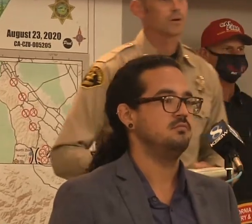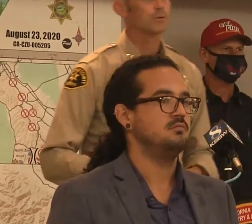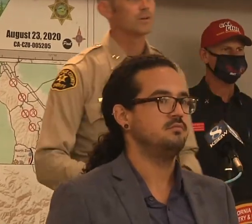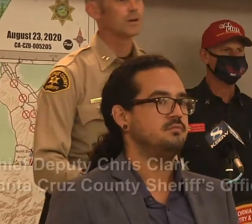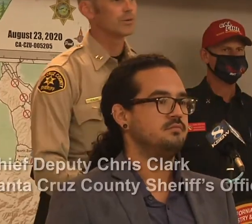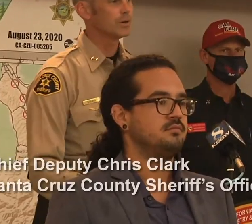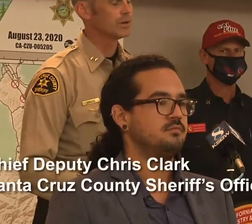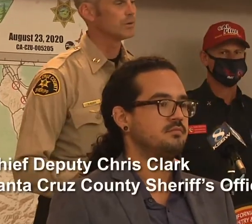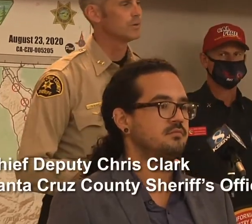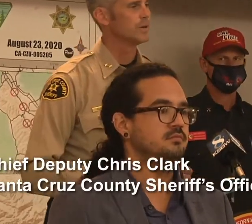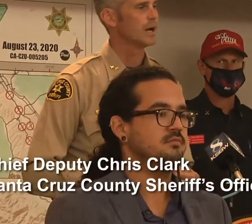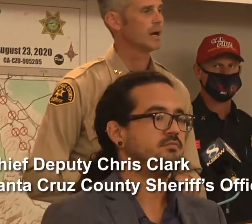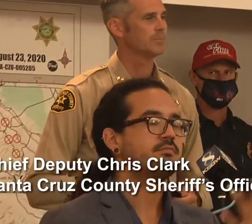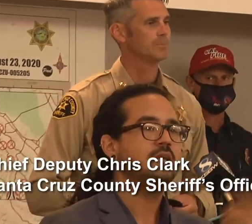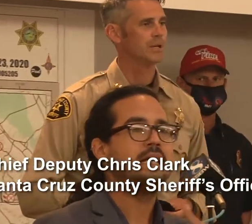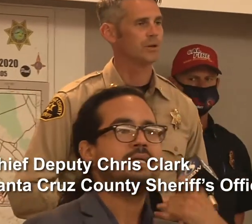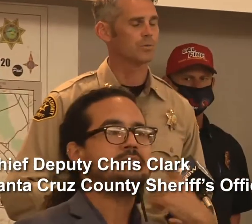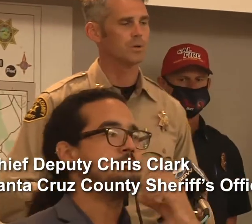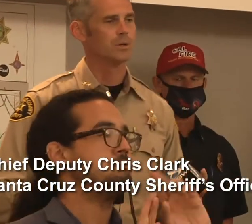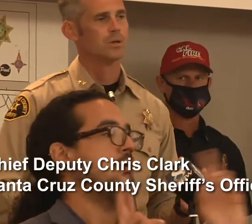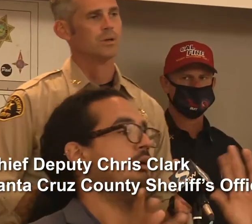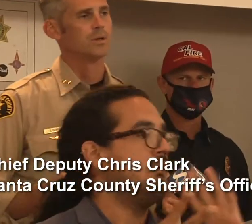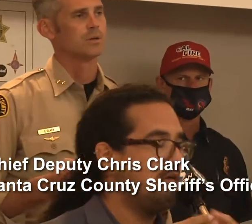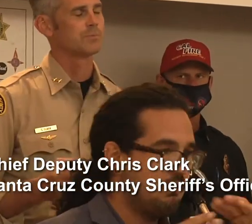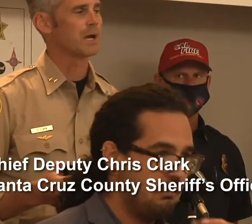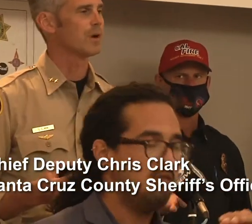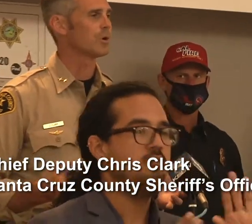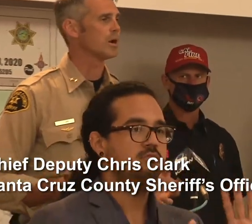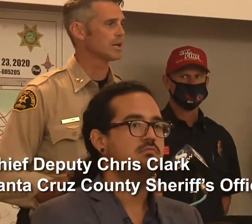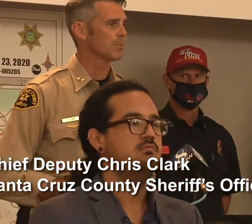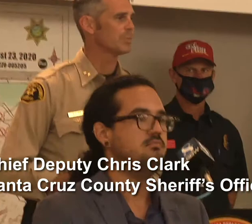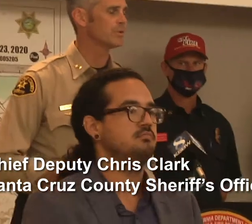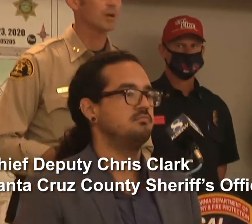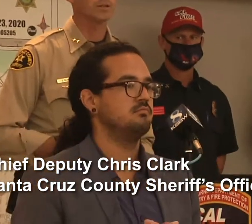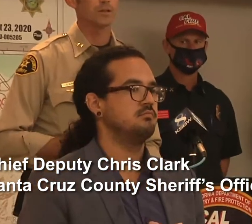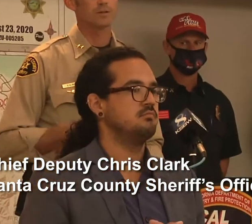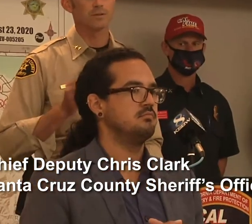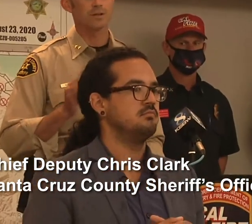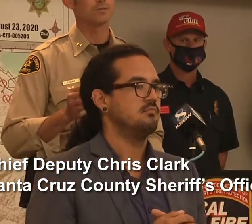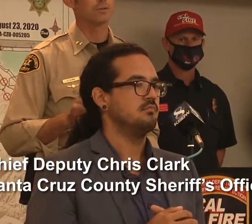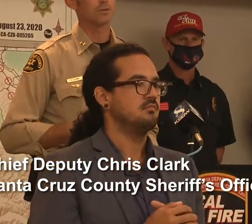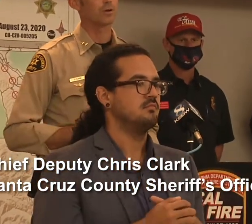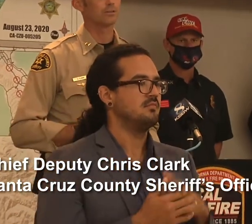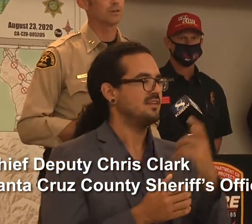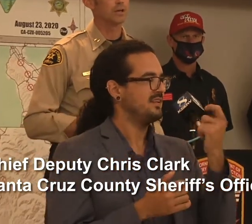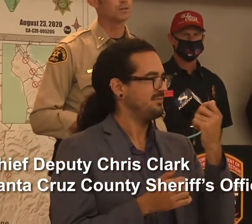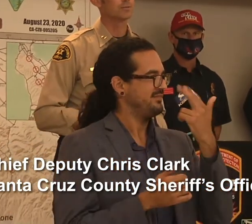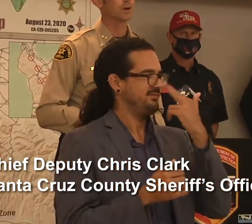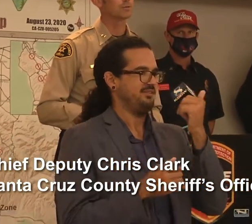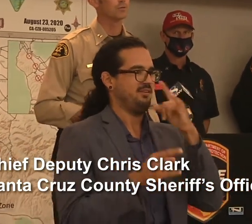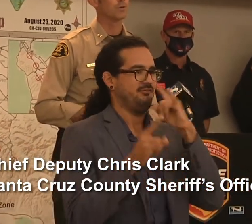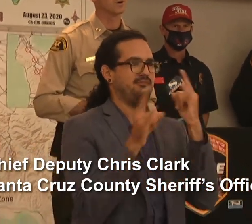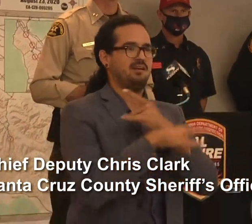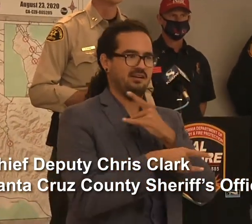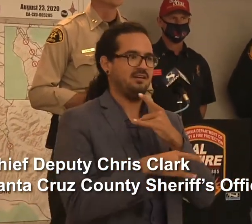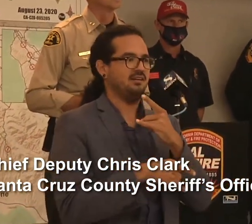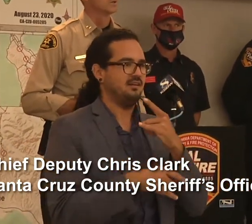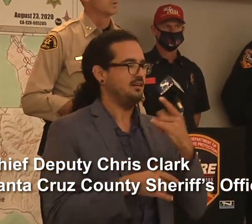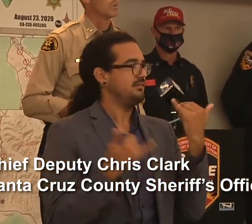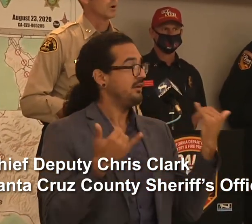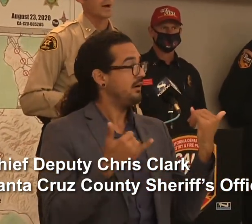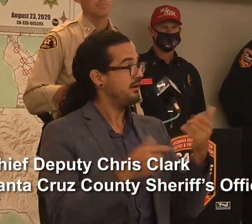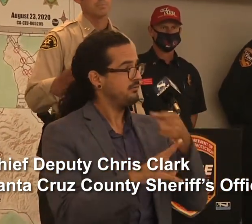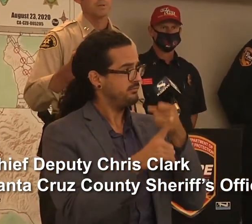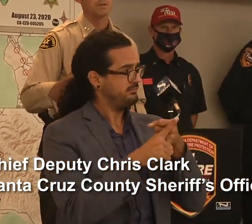So as I was saying earlier, and you know, kind of ironic, I'm up here telling you that this is the darkest day in this fire so far,